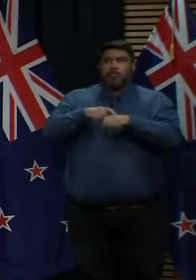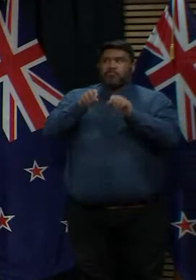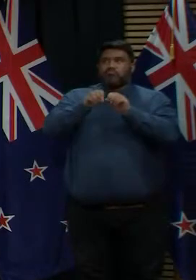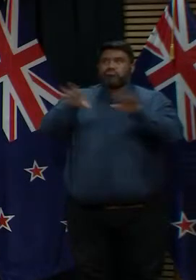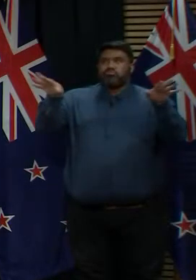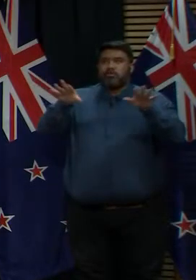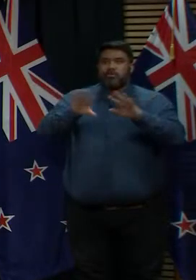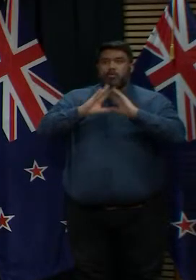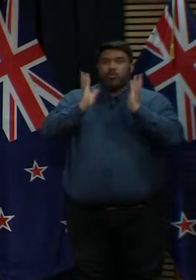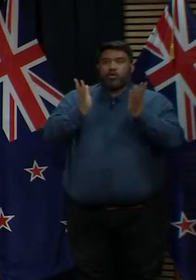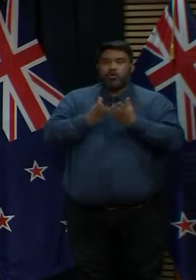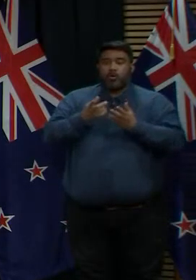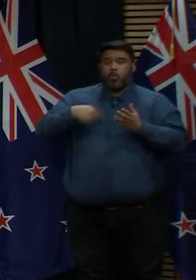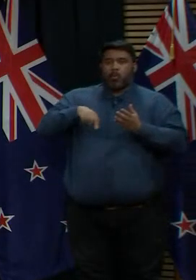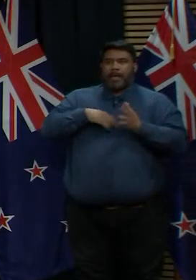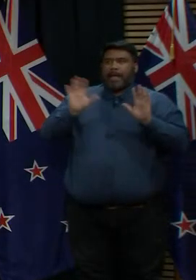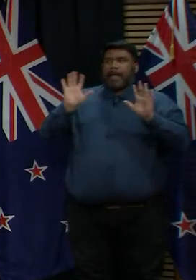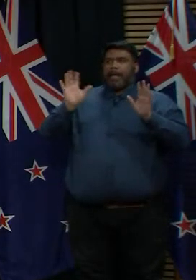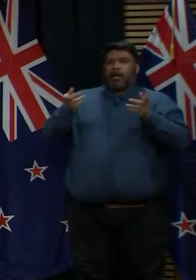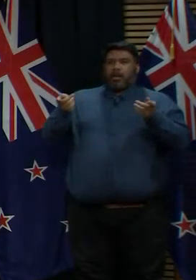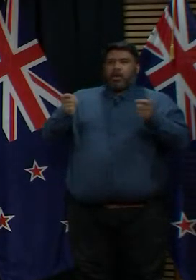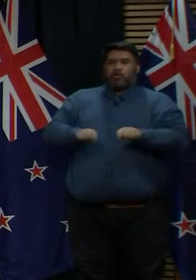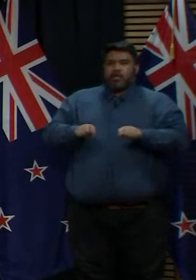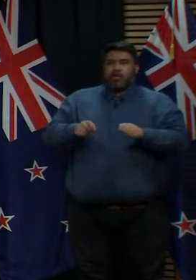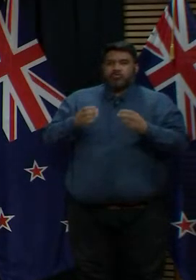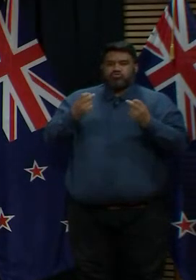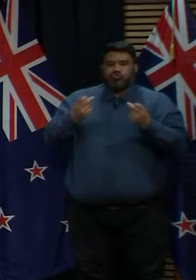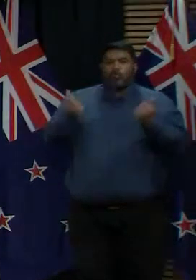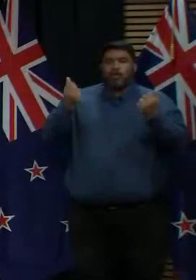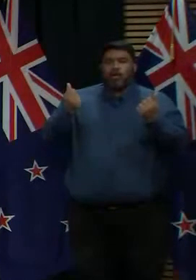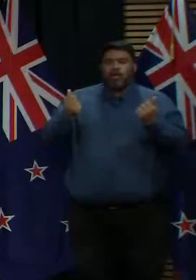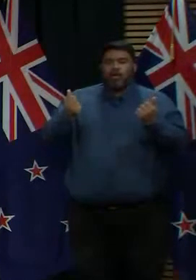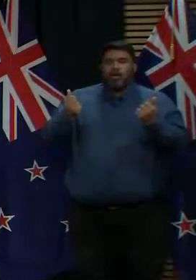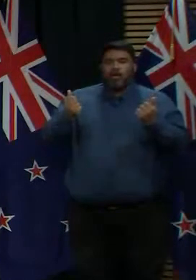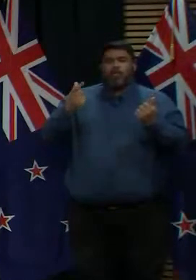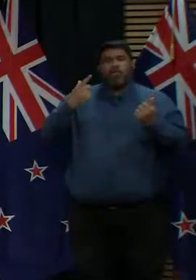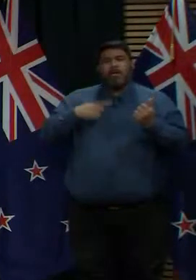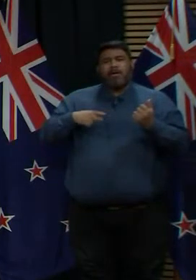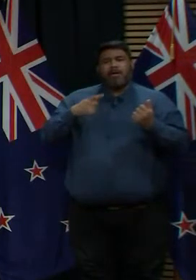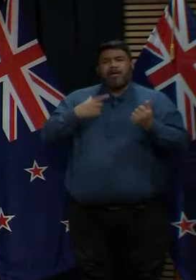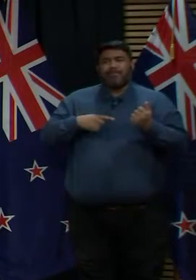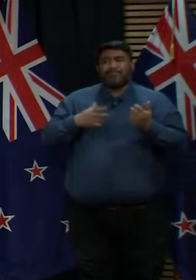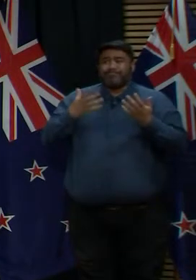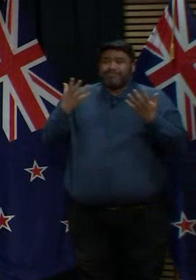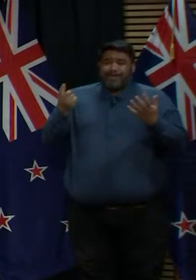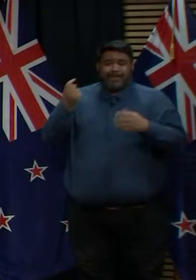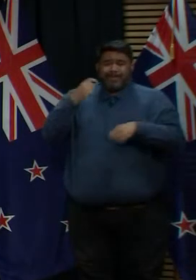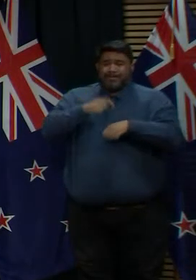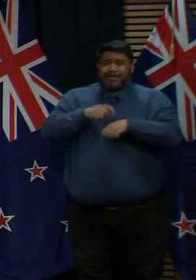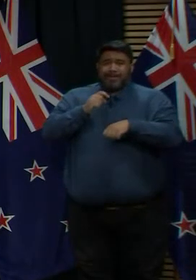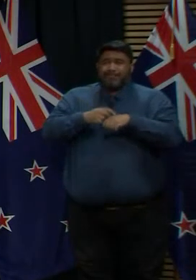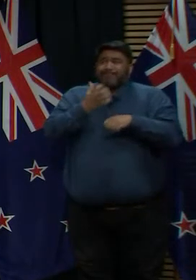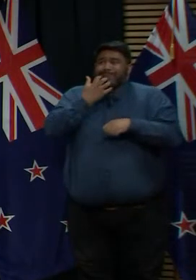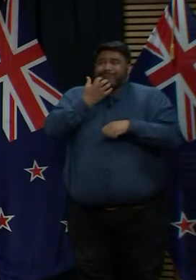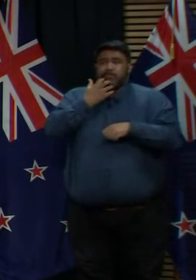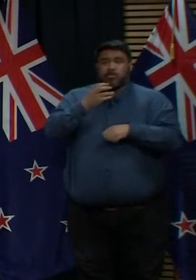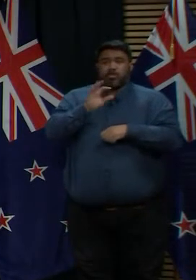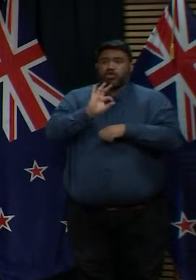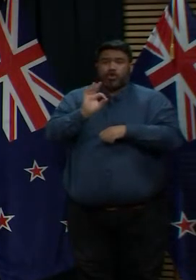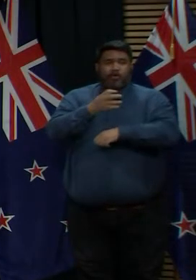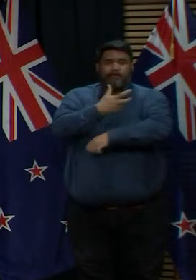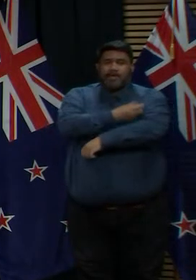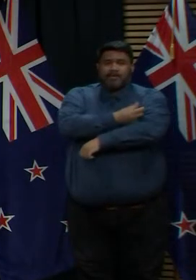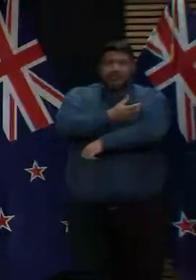virus. To control it, we couldn't just isolate away those who had the virus. We essentially had to isolate away everyone.